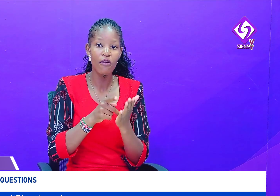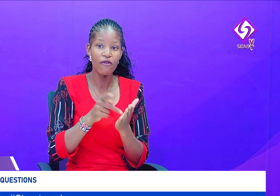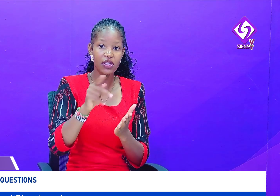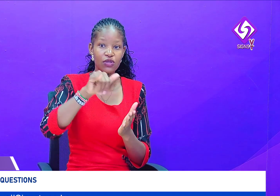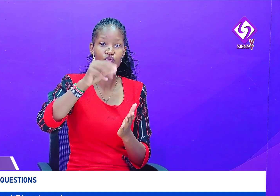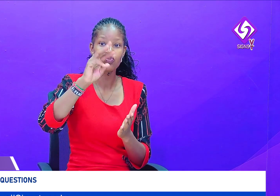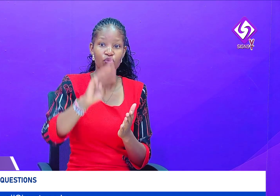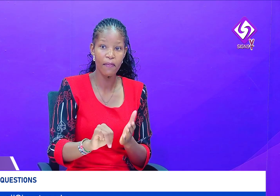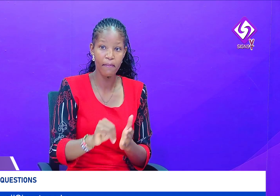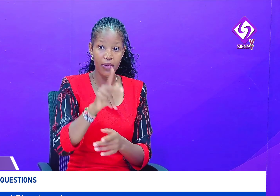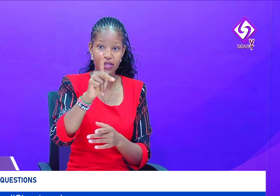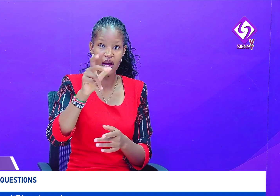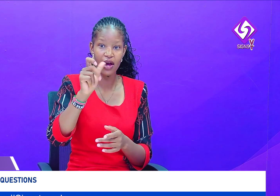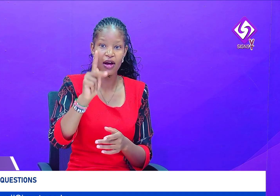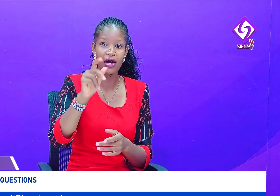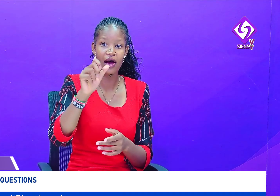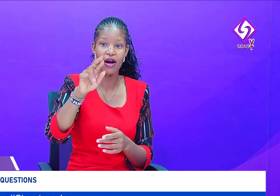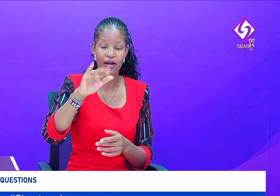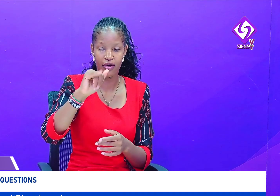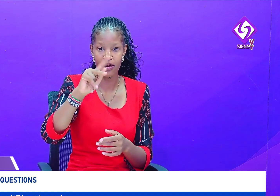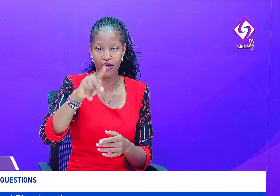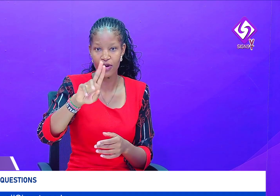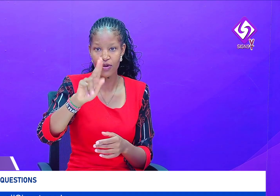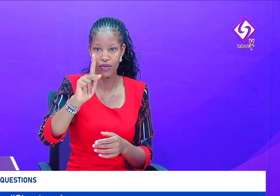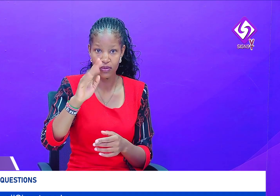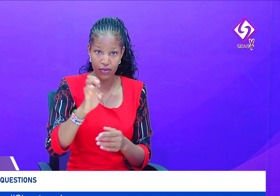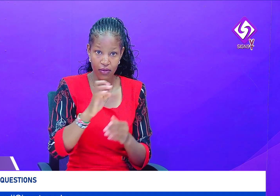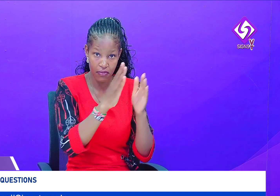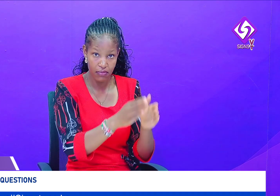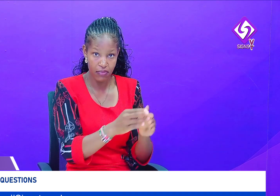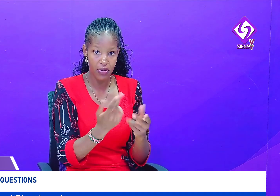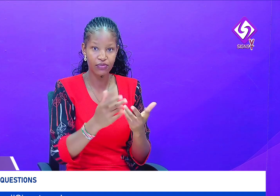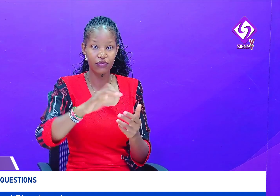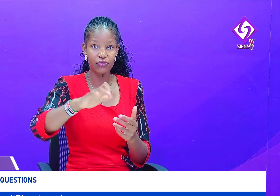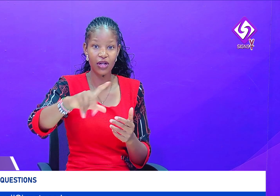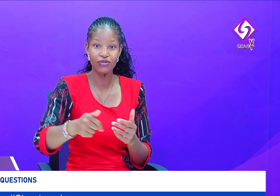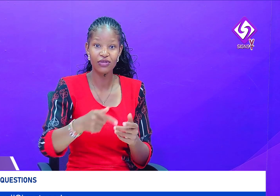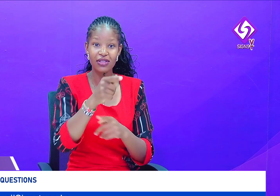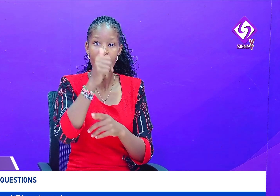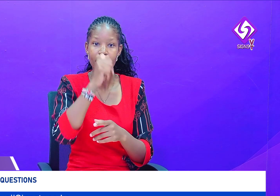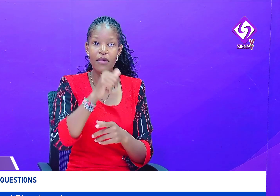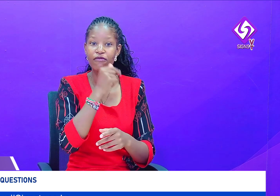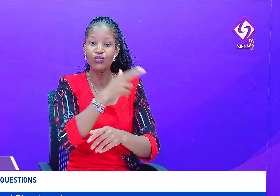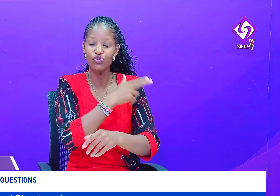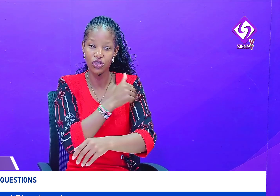asbestos from the rooftop of J.M. Kariuki County Referral Hospital.